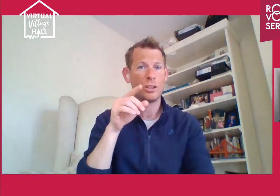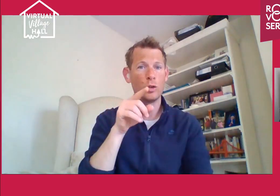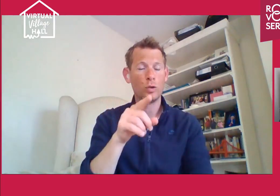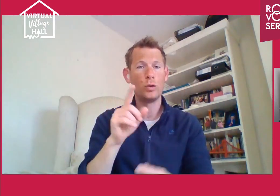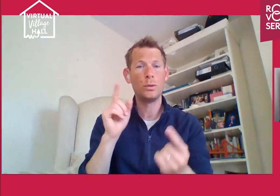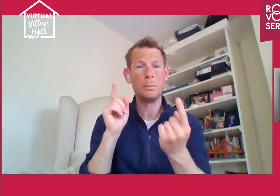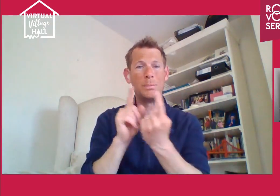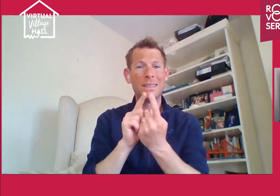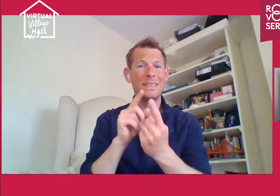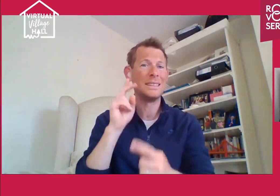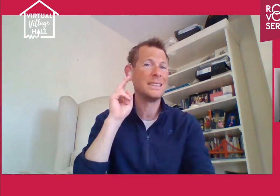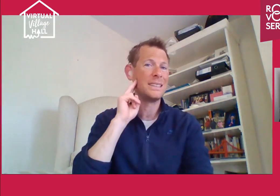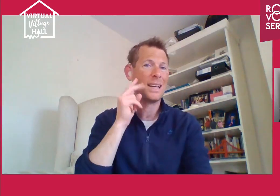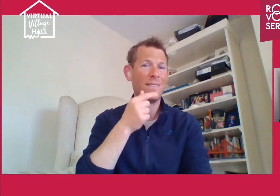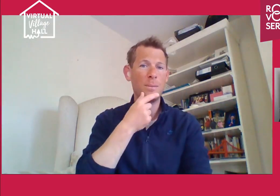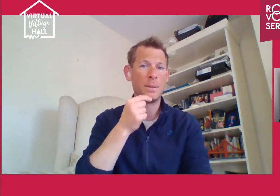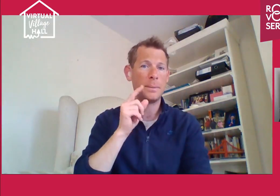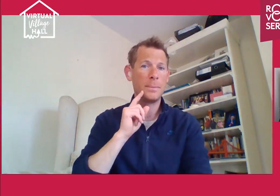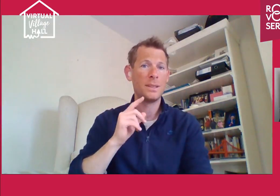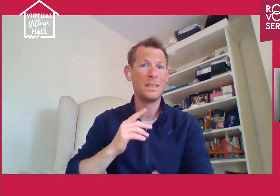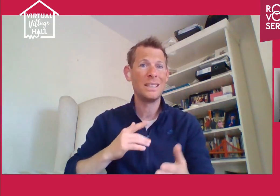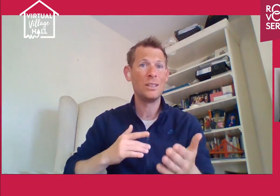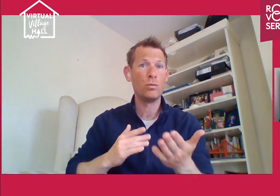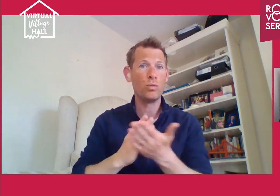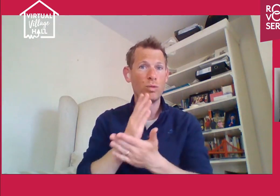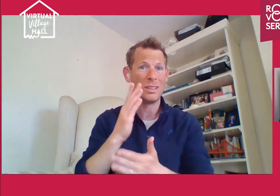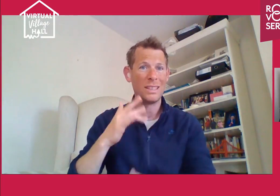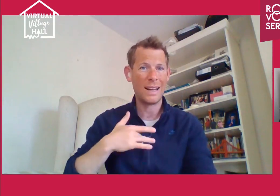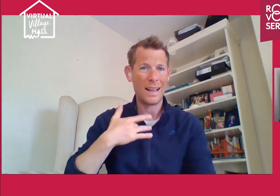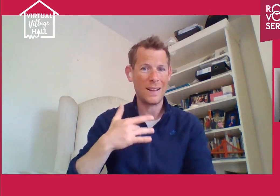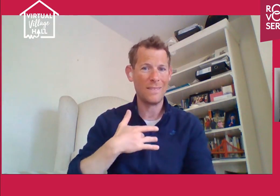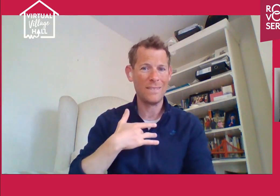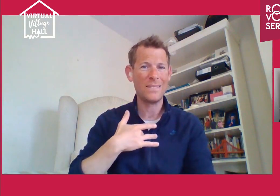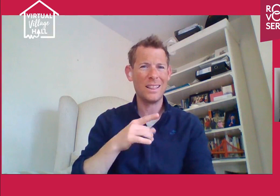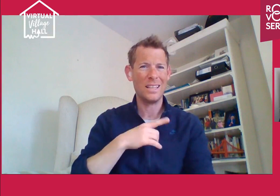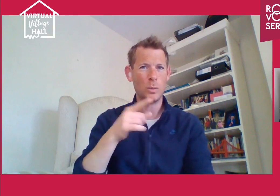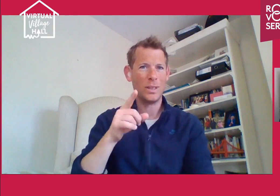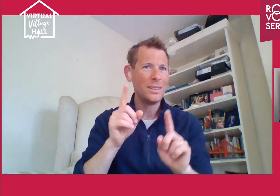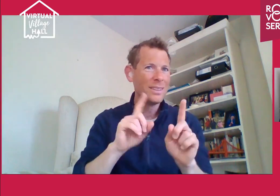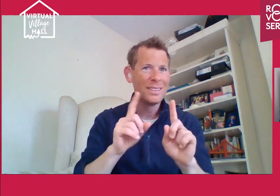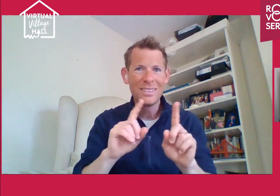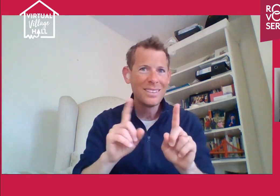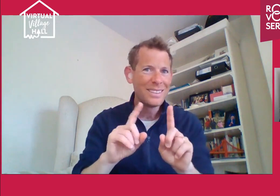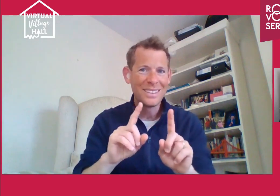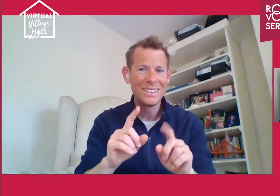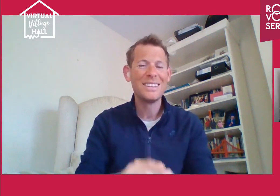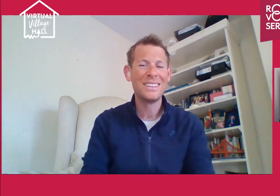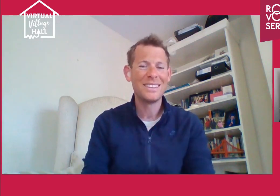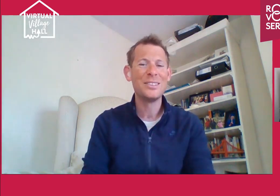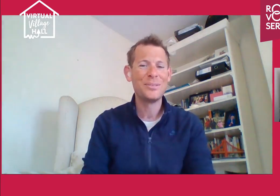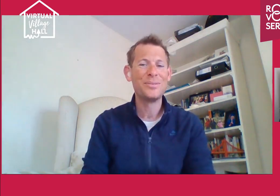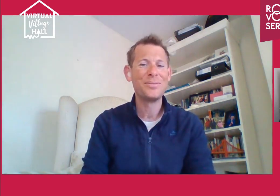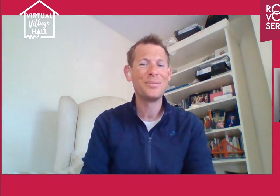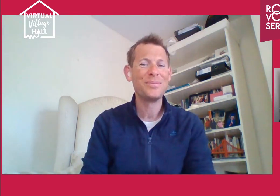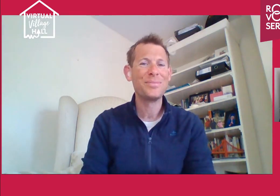piece, so it's to allow you to imagine meeting a deaf person in real life. So I can see you've got lots of